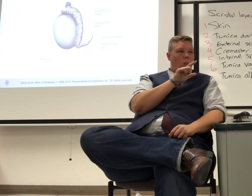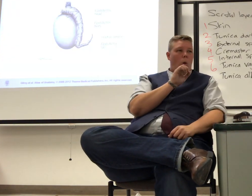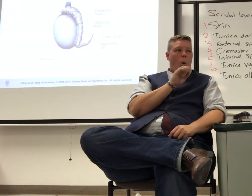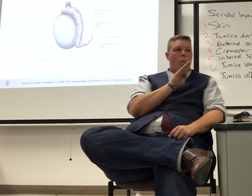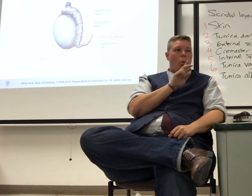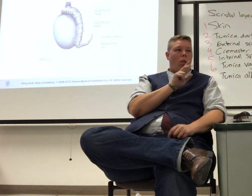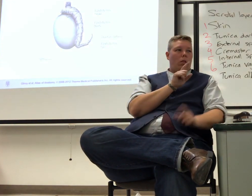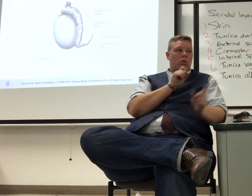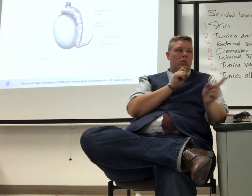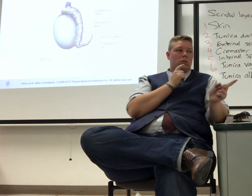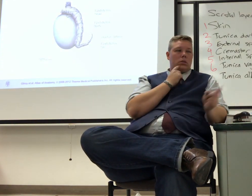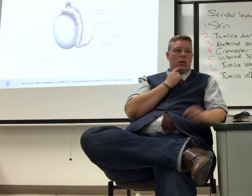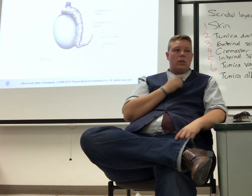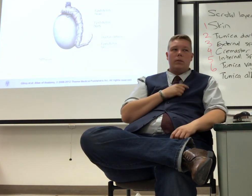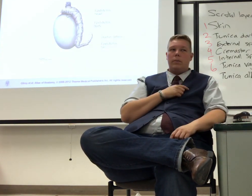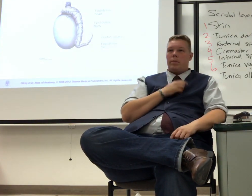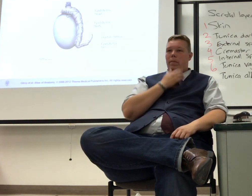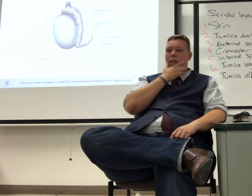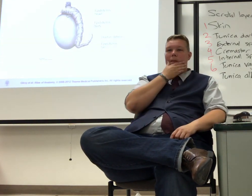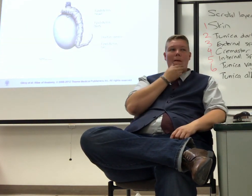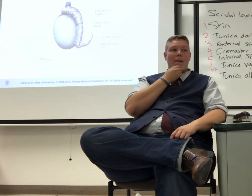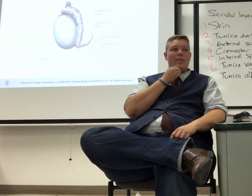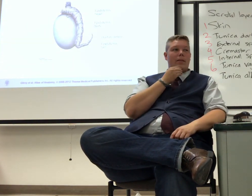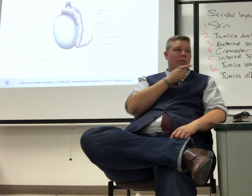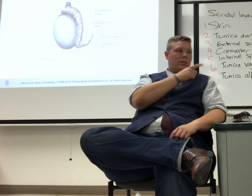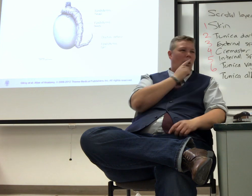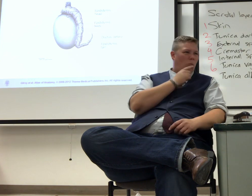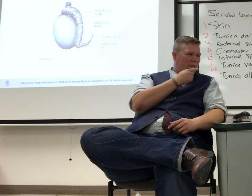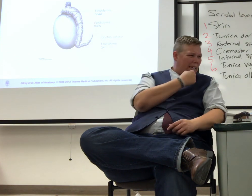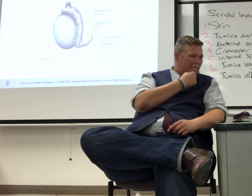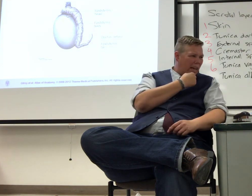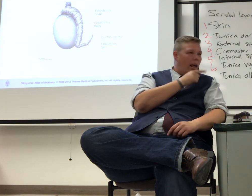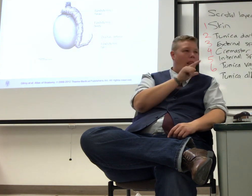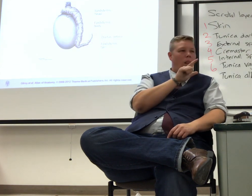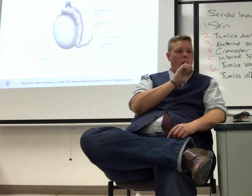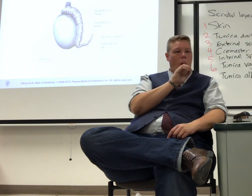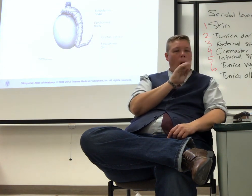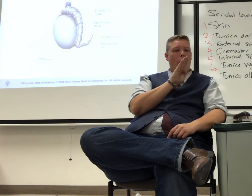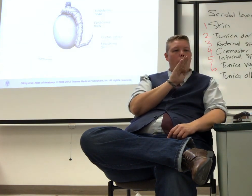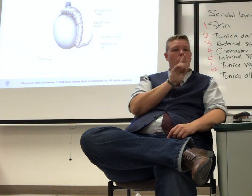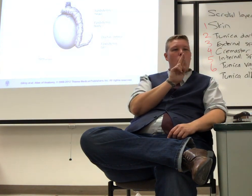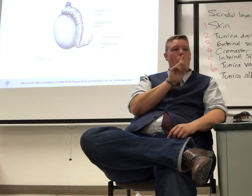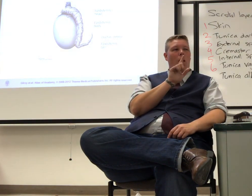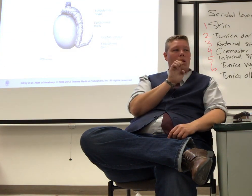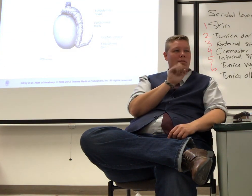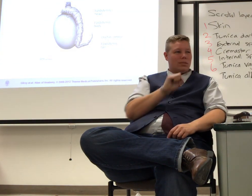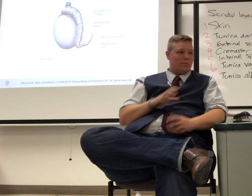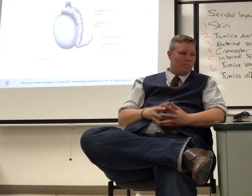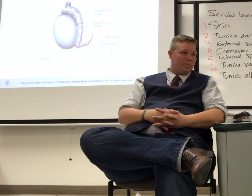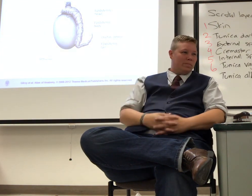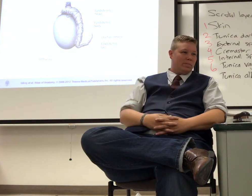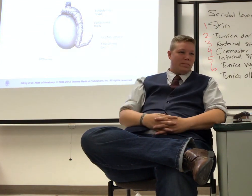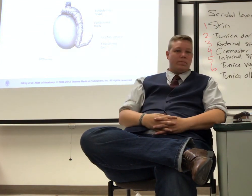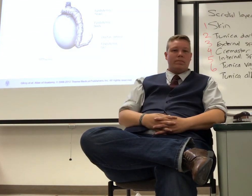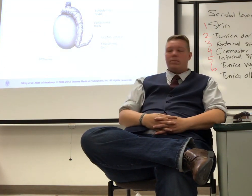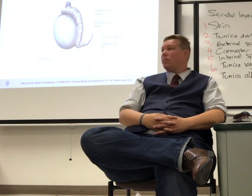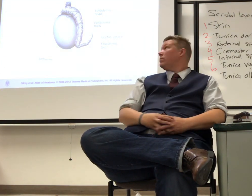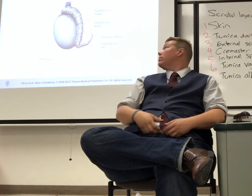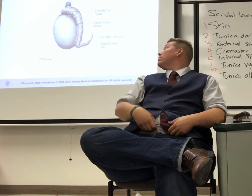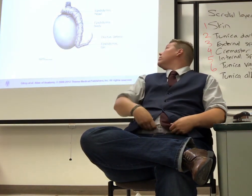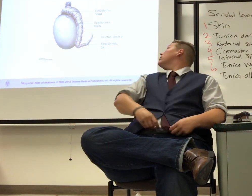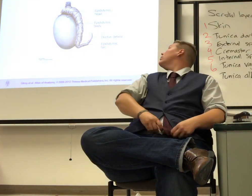not much to look at. The epididymis, it's continuous. It's going to receive